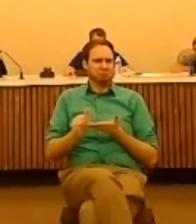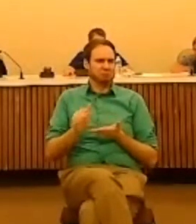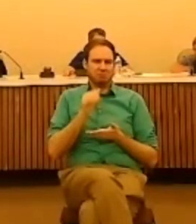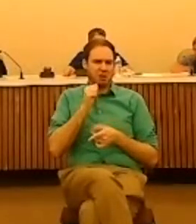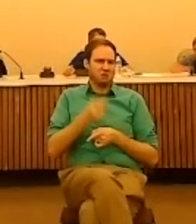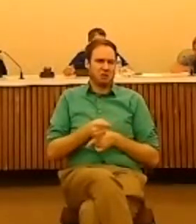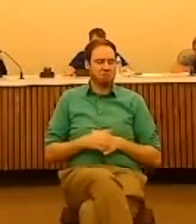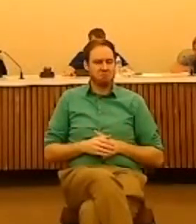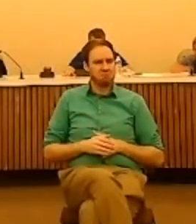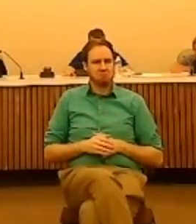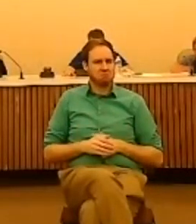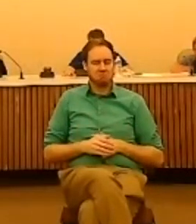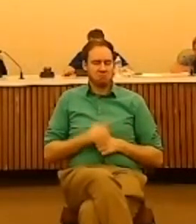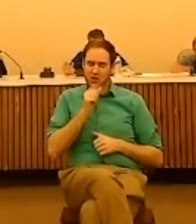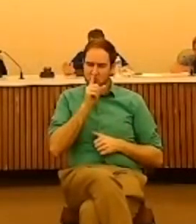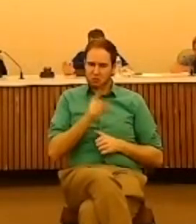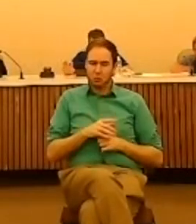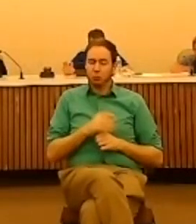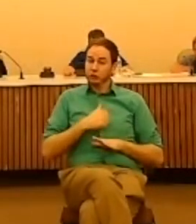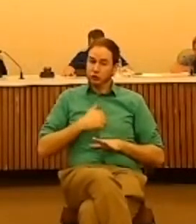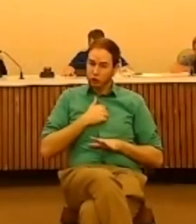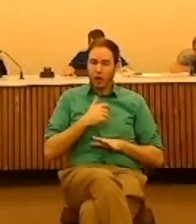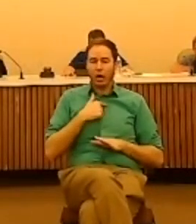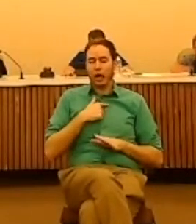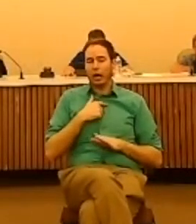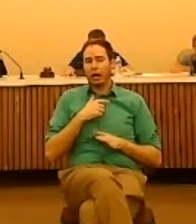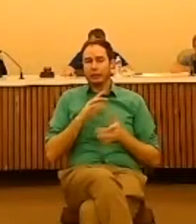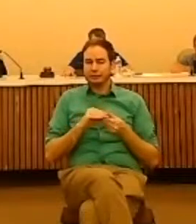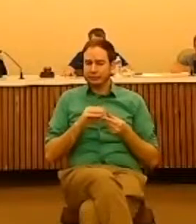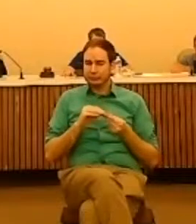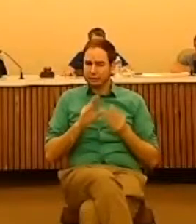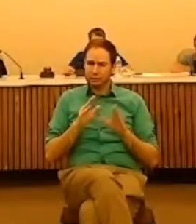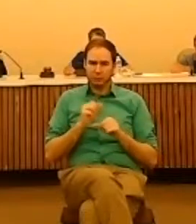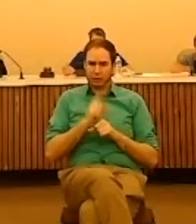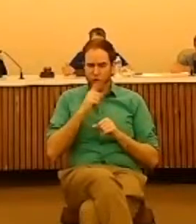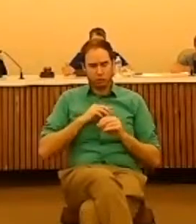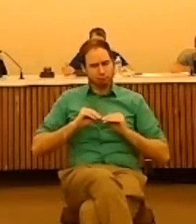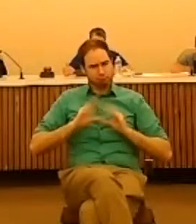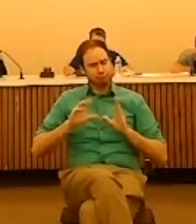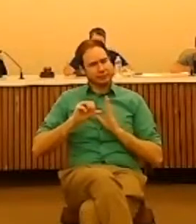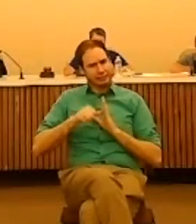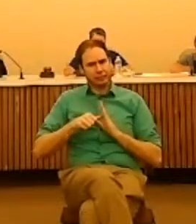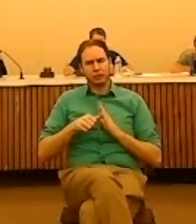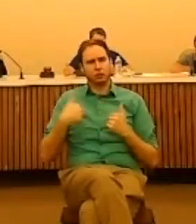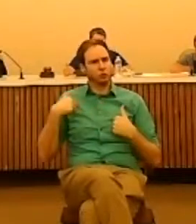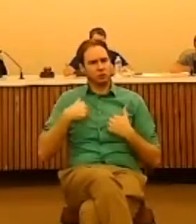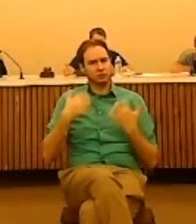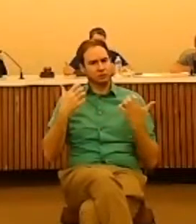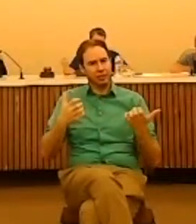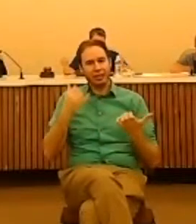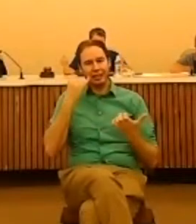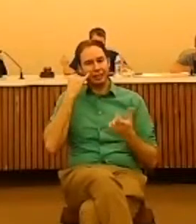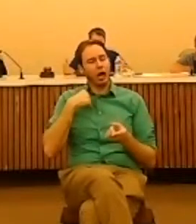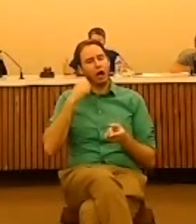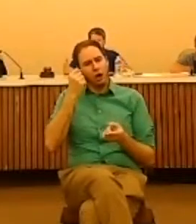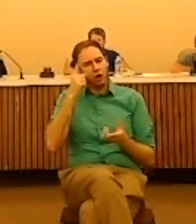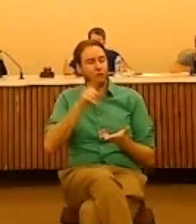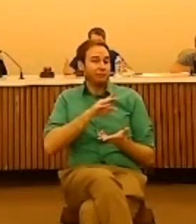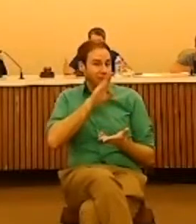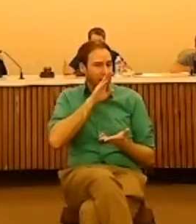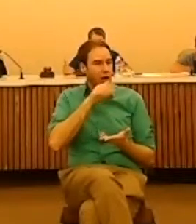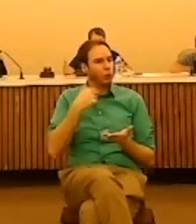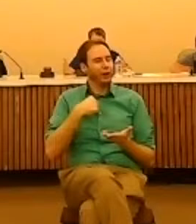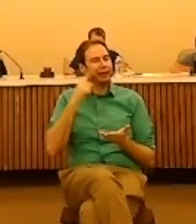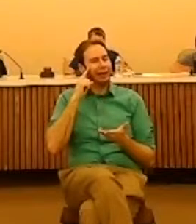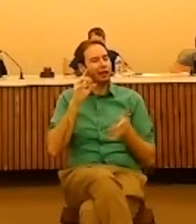true. So sorry for my little rant, but as you can, usually when people get frustrated, we hear that